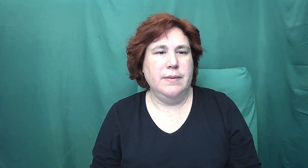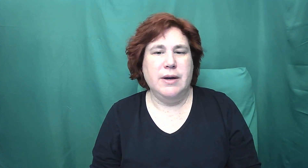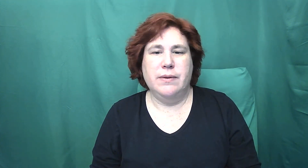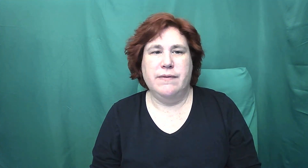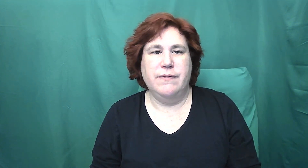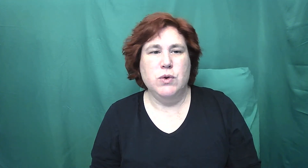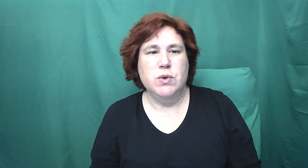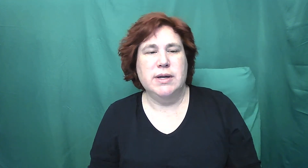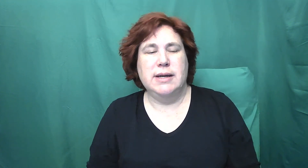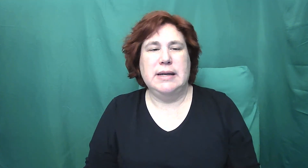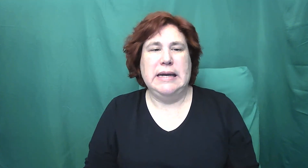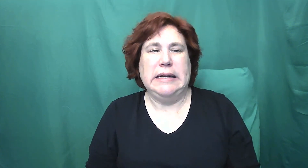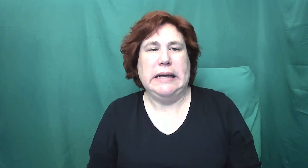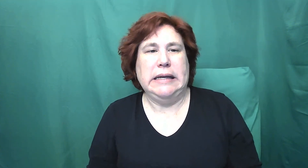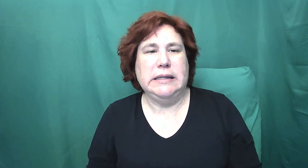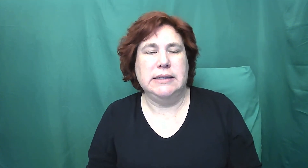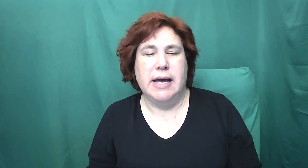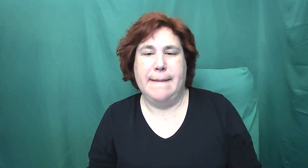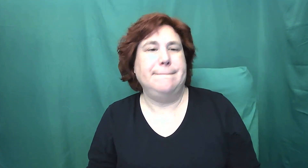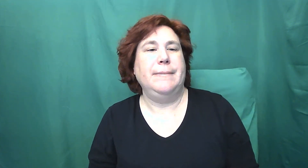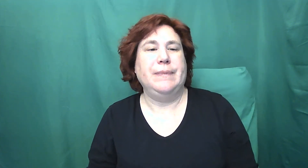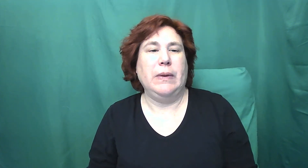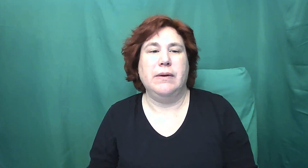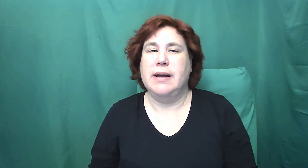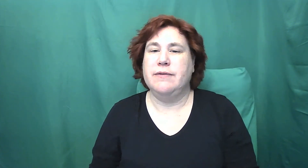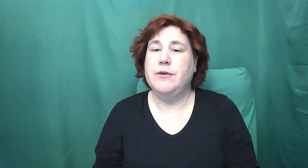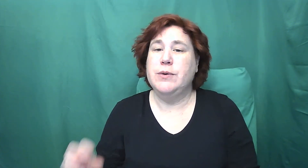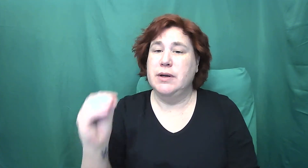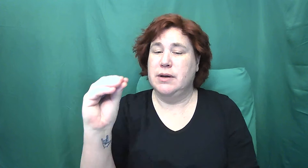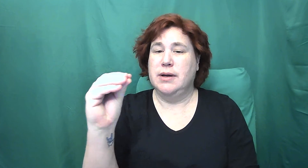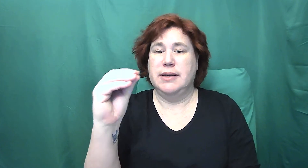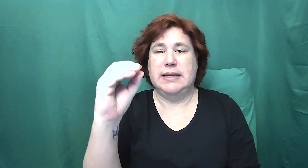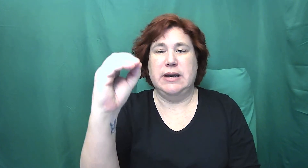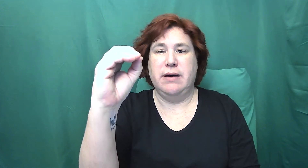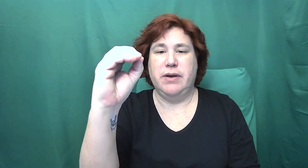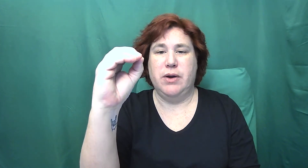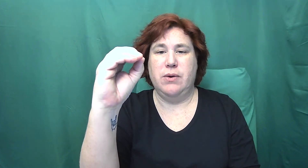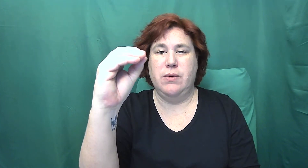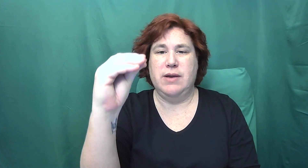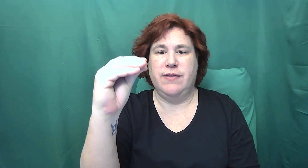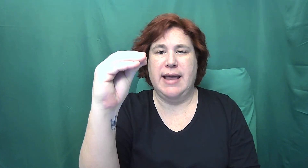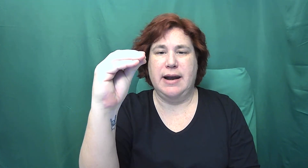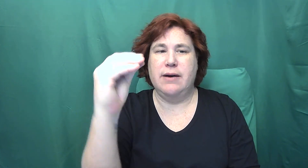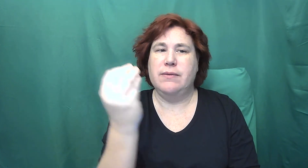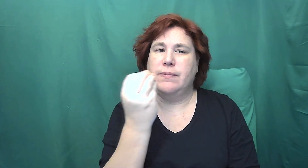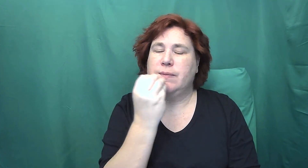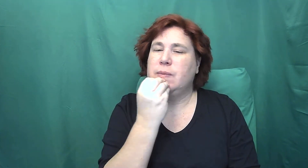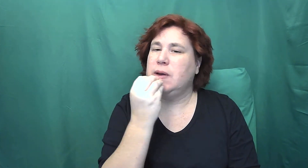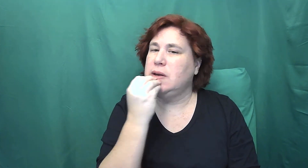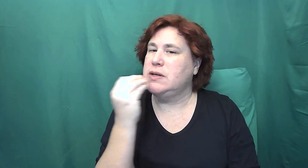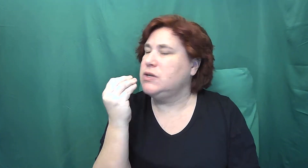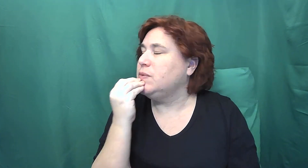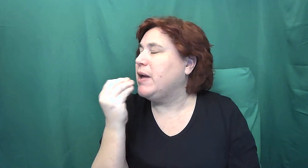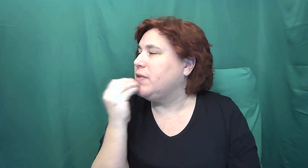here we go with food and eating time. All right, food, it's like you have an O and you flatten it out and you touch your mouth.